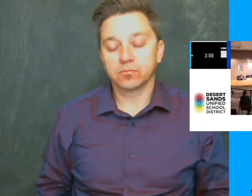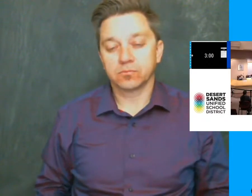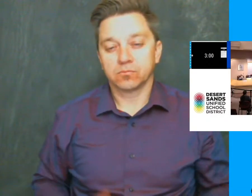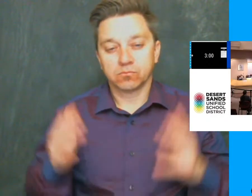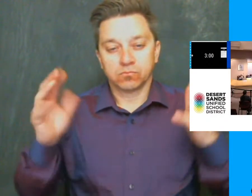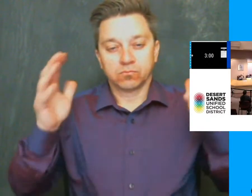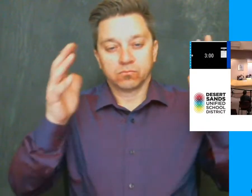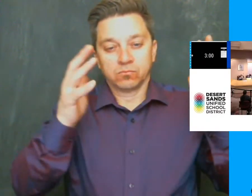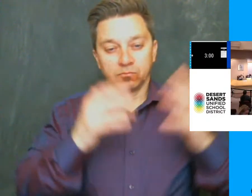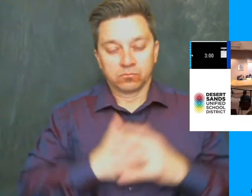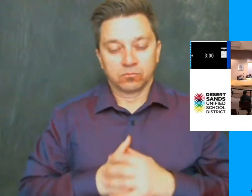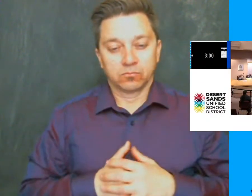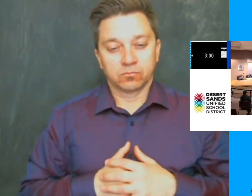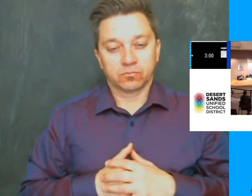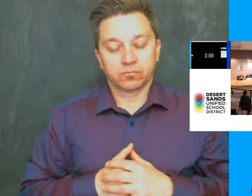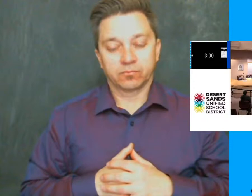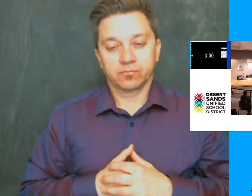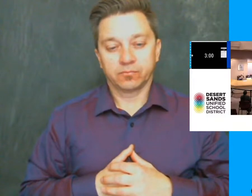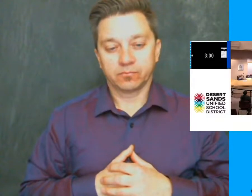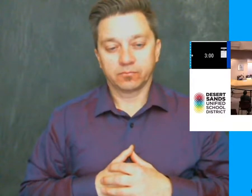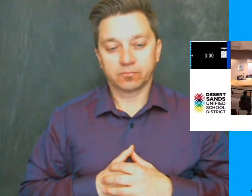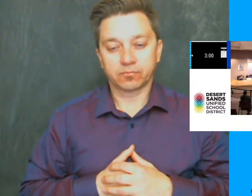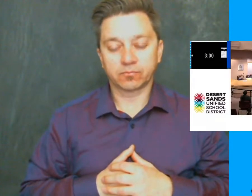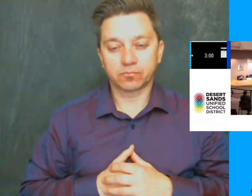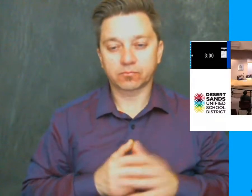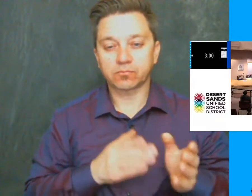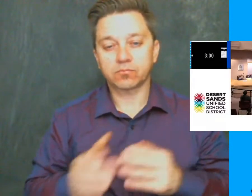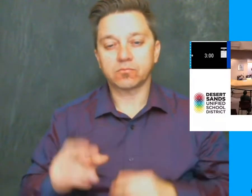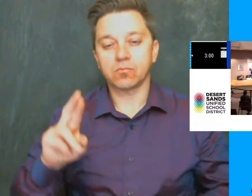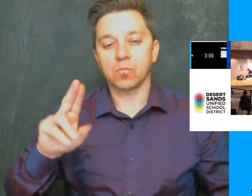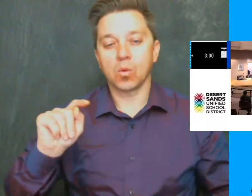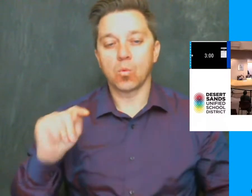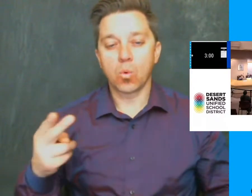Next is Ruth A. Hill.